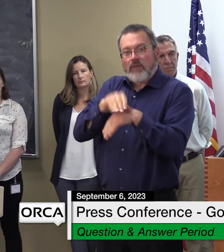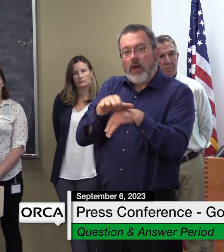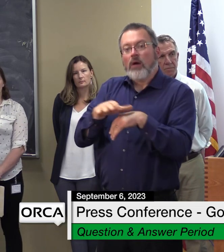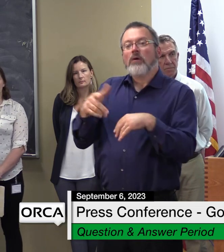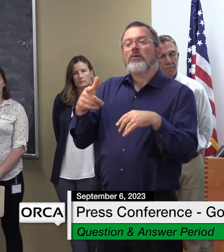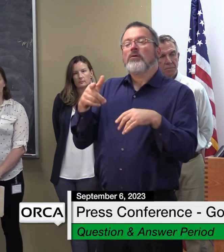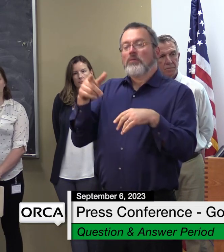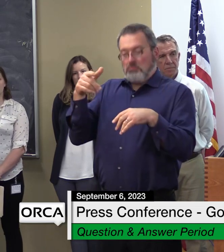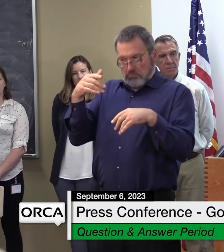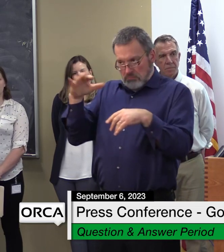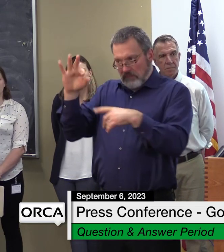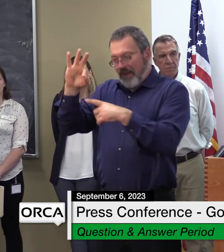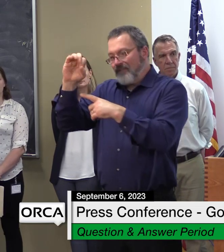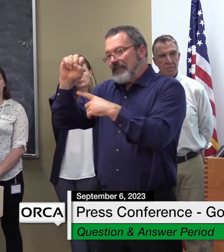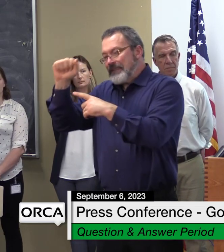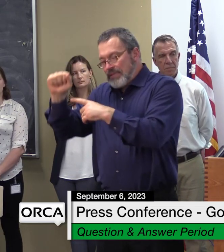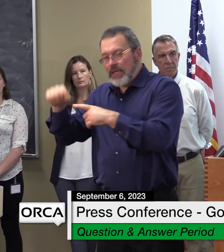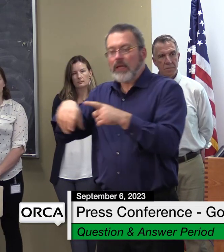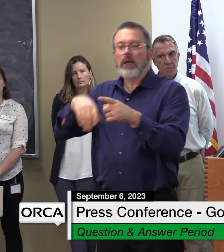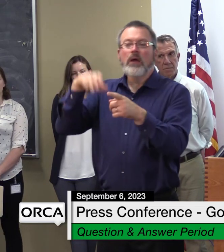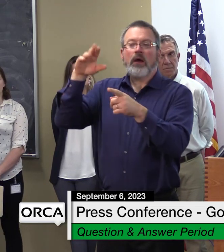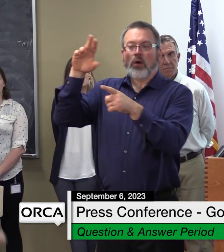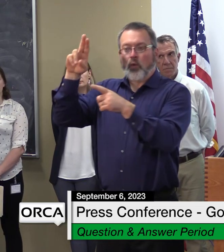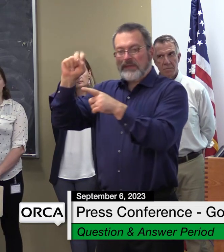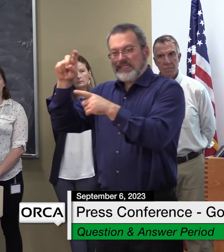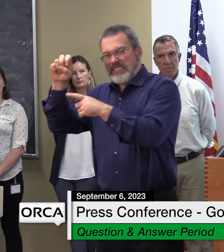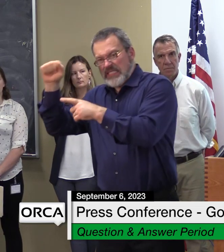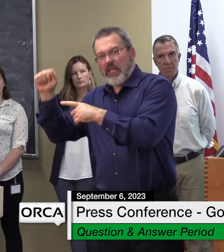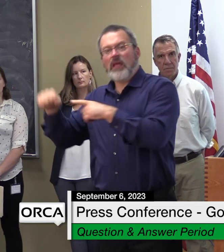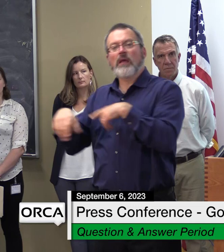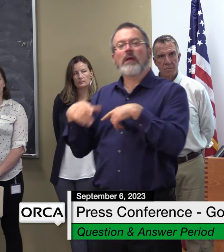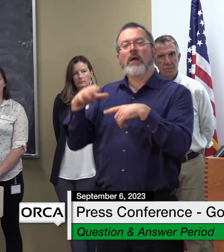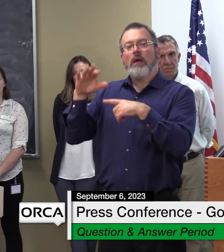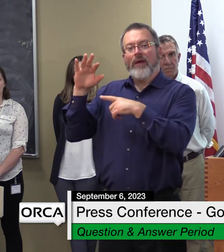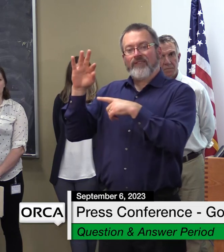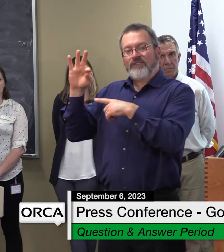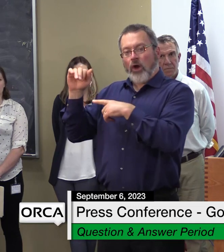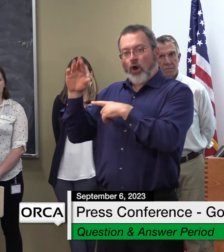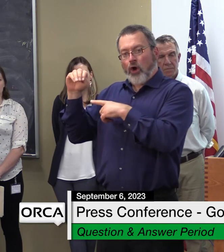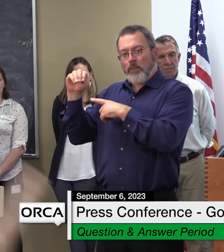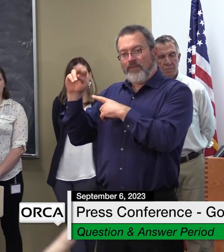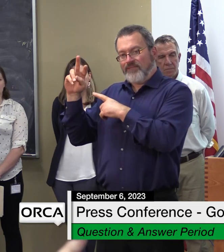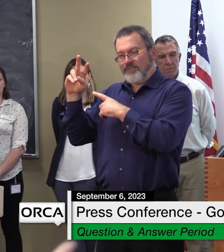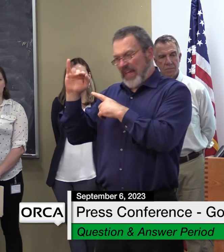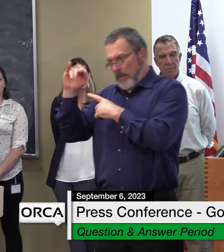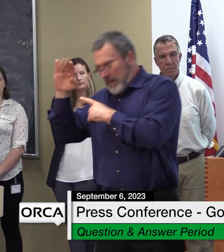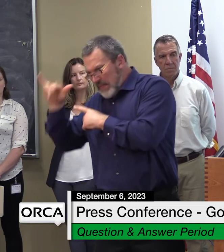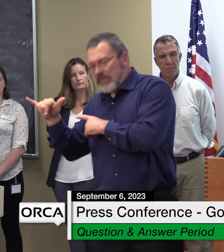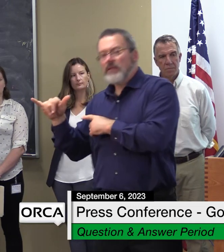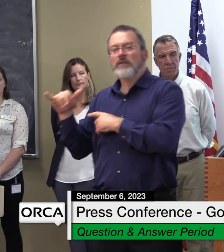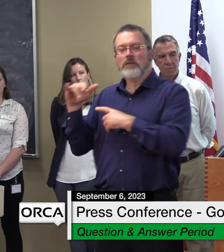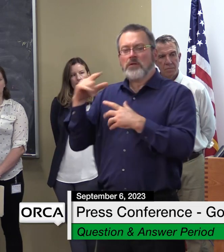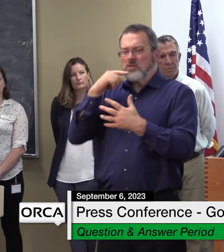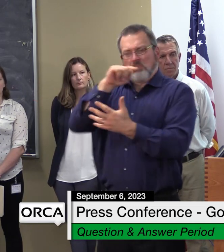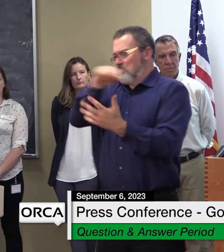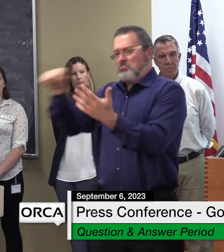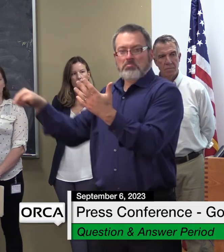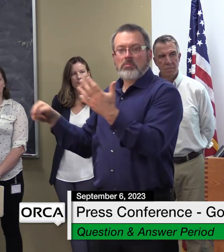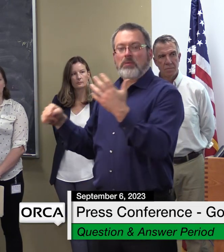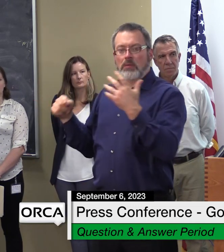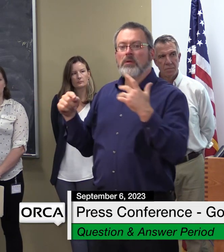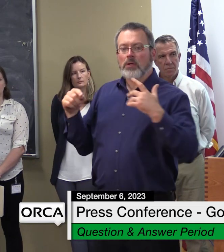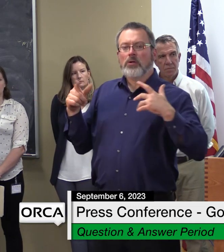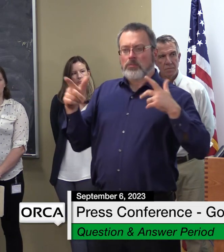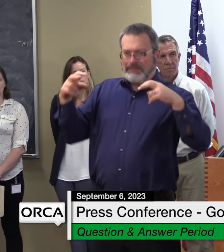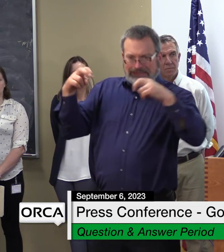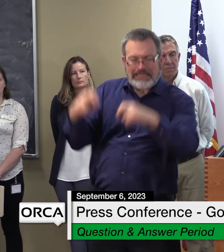We also have another program called Farm Viability, and they do business planning. and lean on them